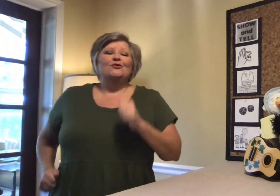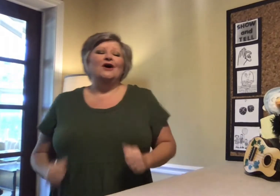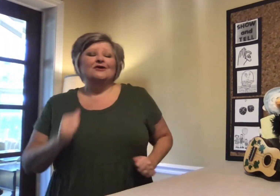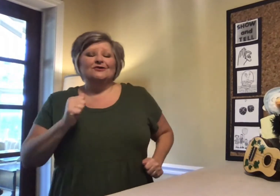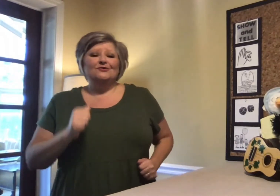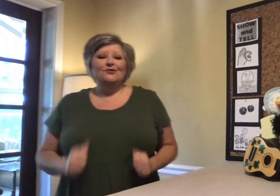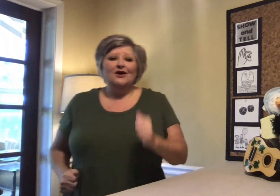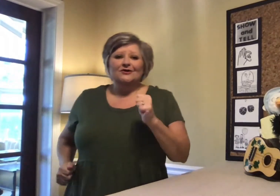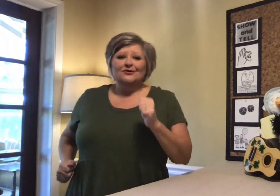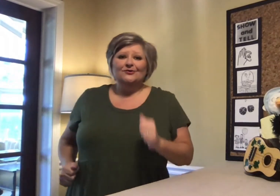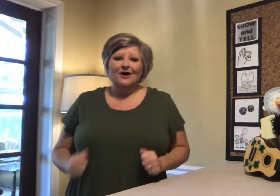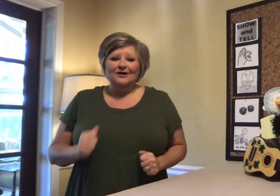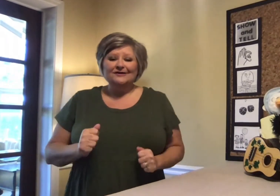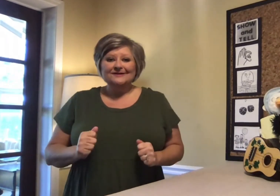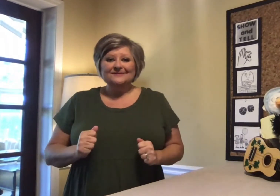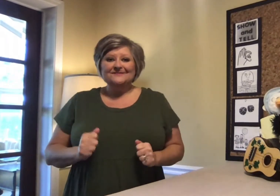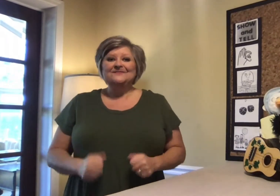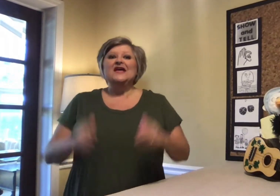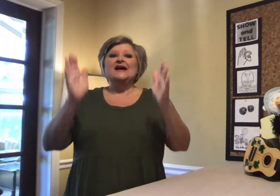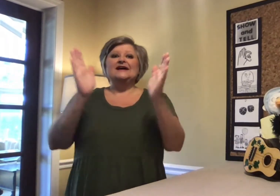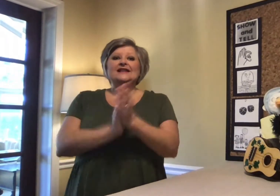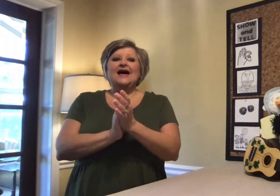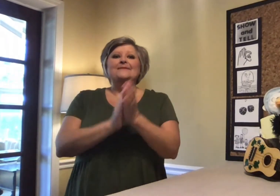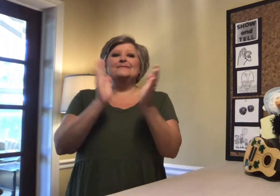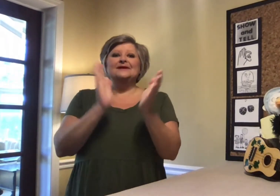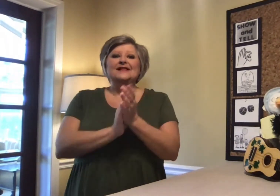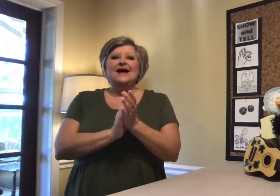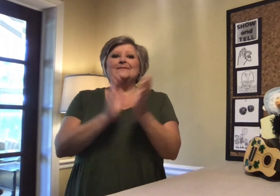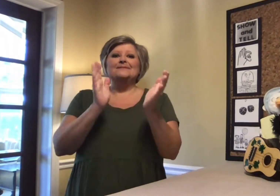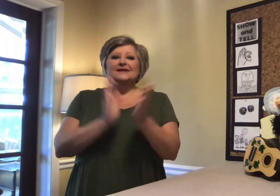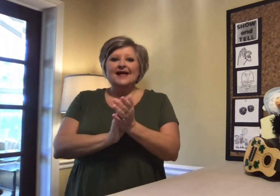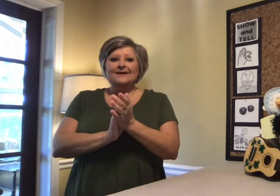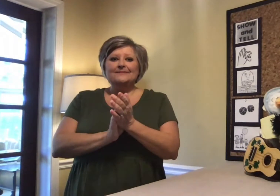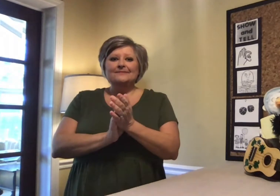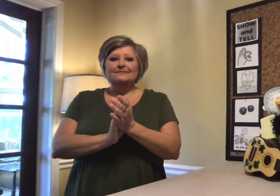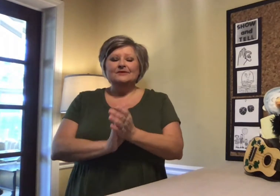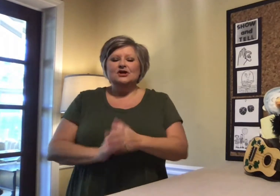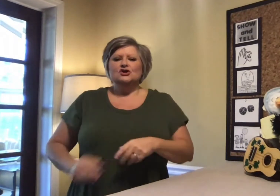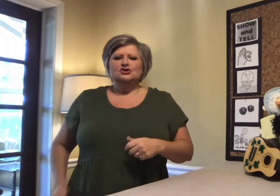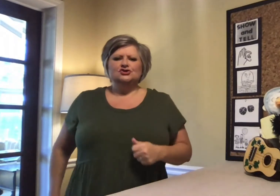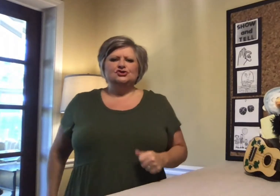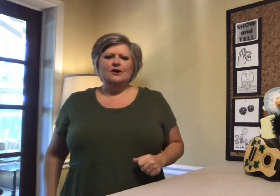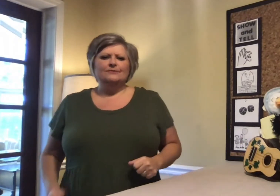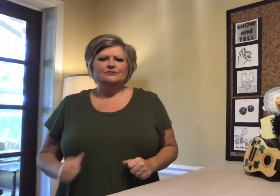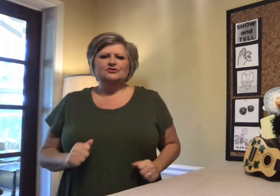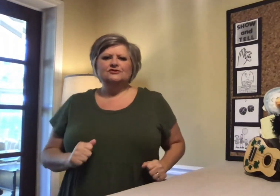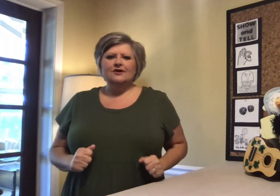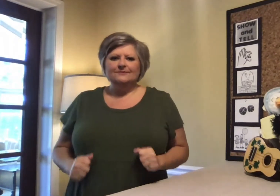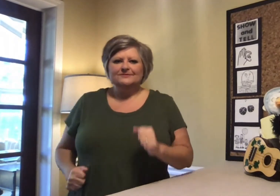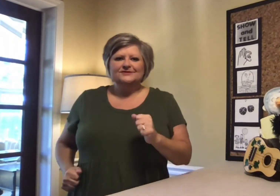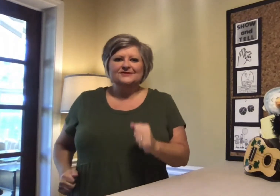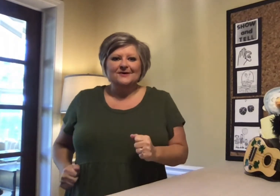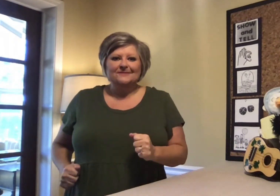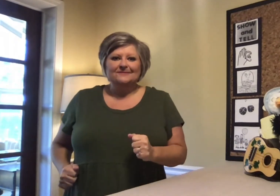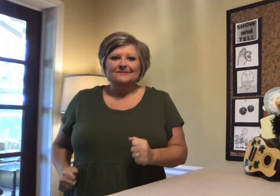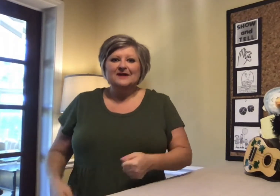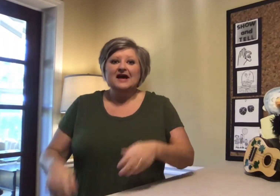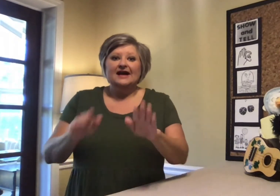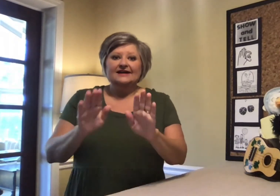walk, walk, walk. Clap, clap, clap. Stomp, stomp, stomp, and